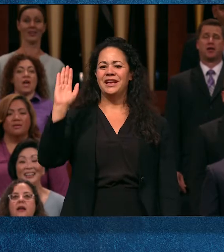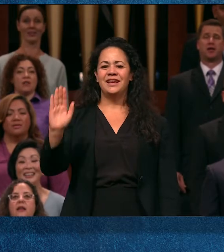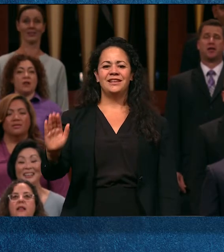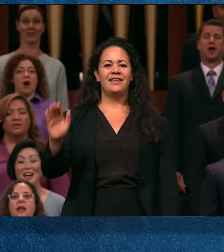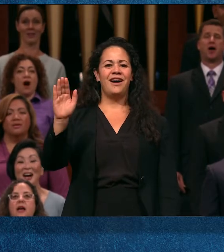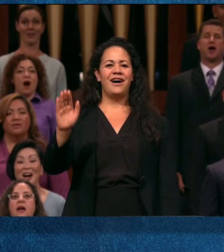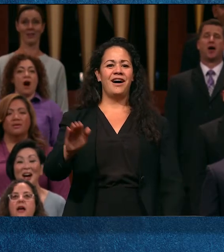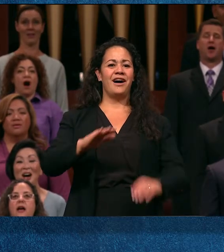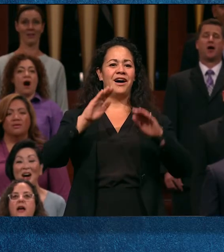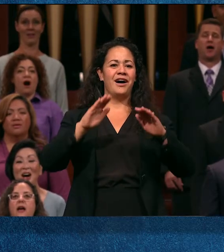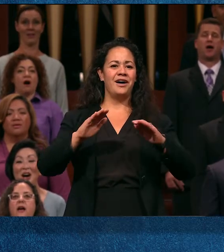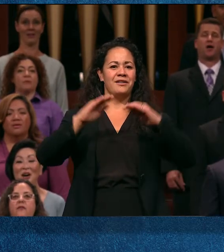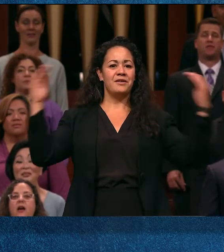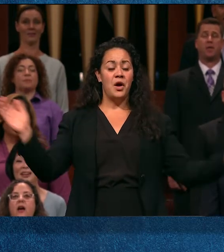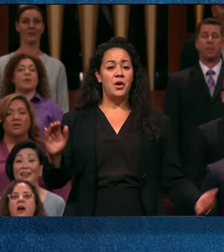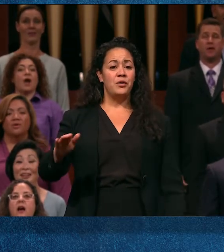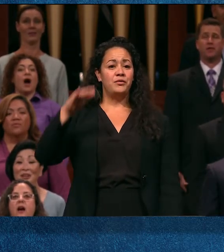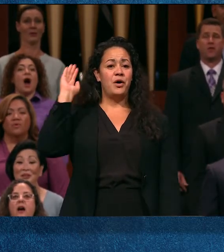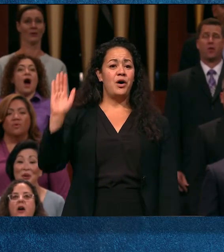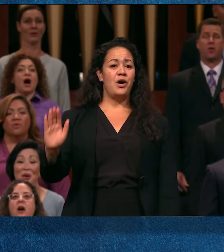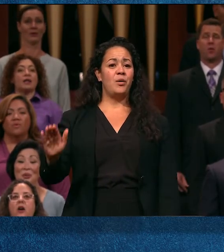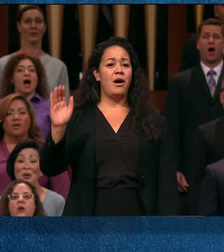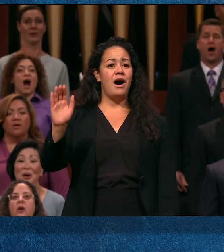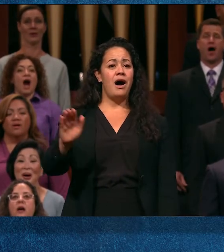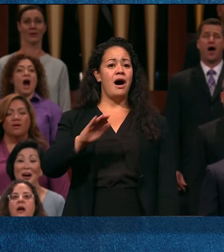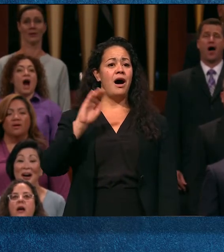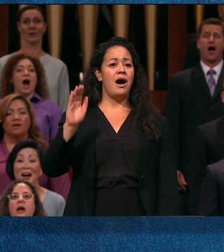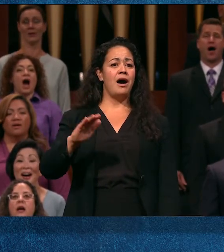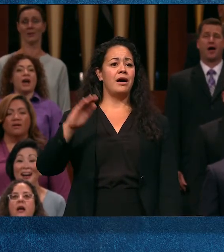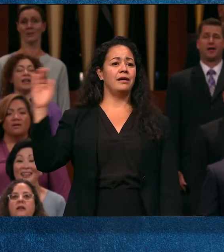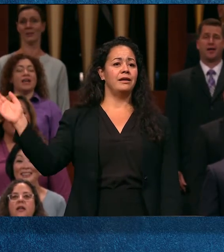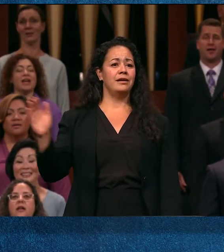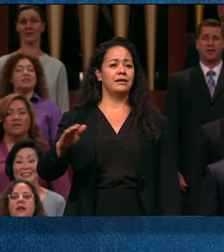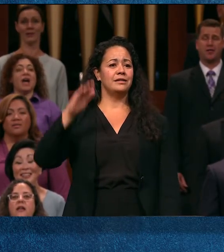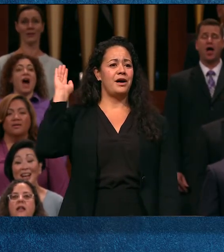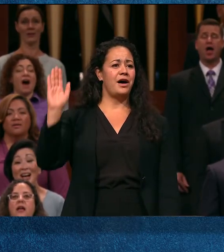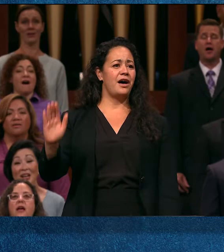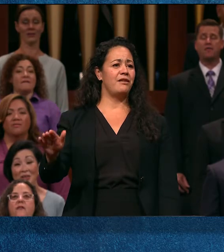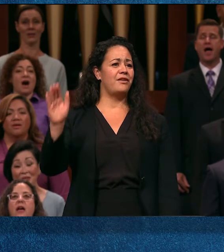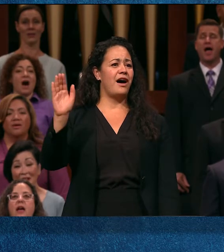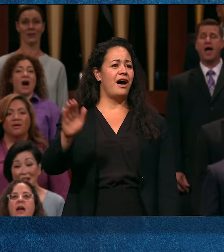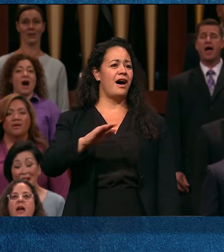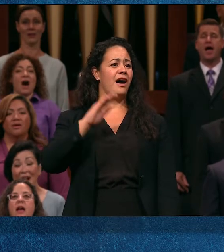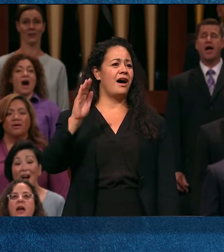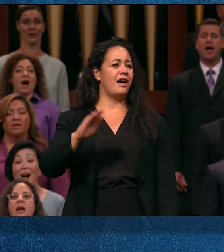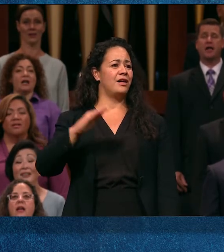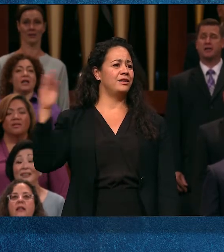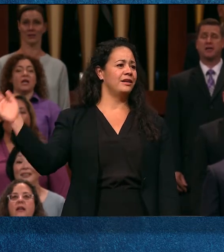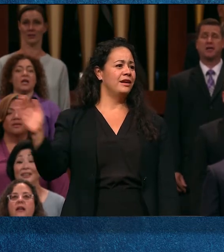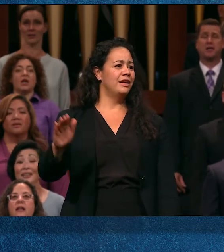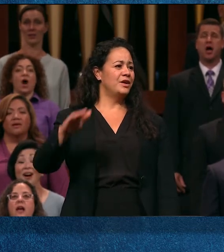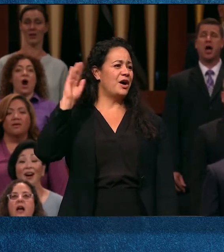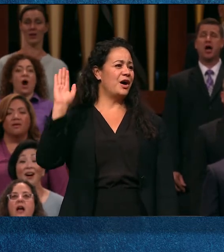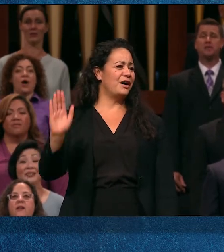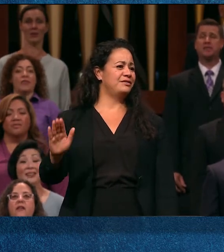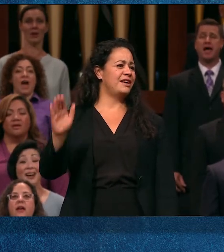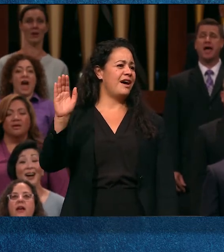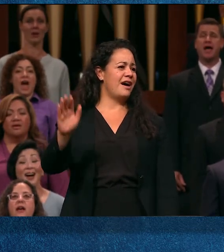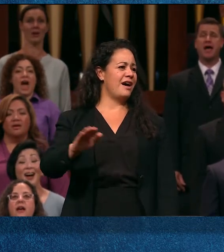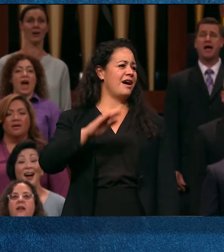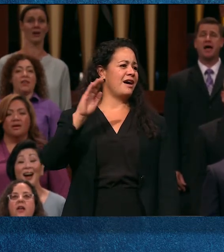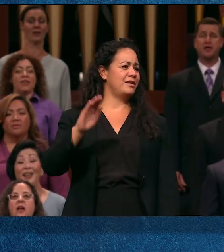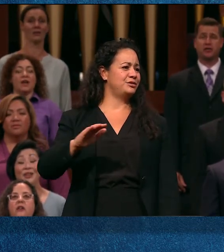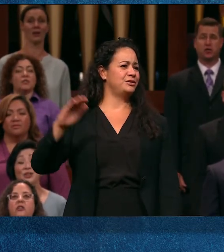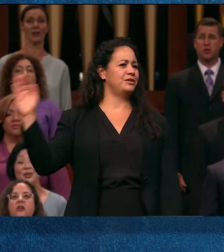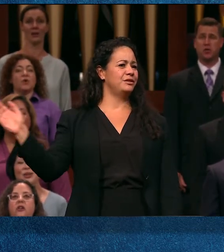in God, For what in the valley of